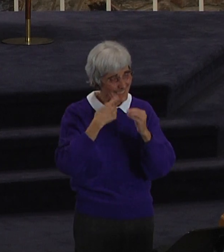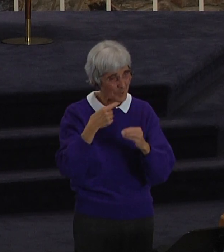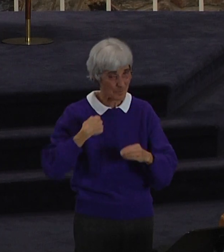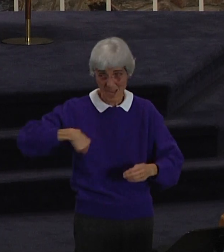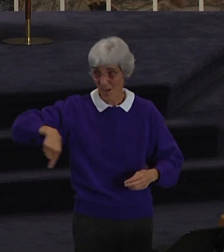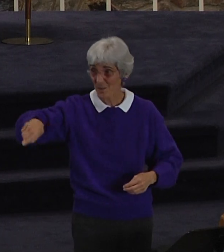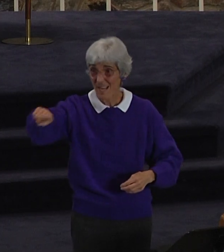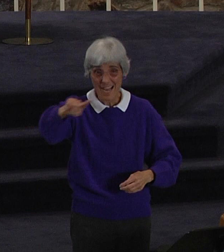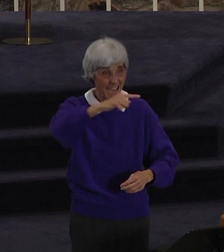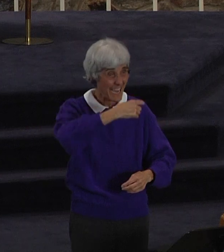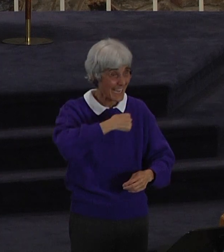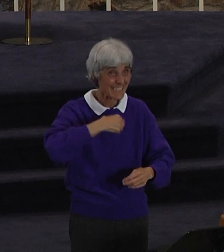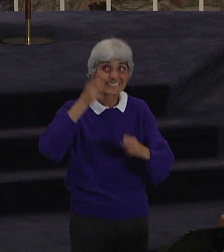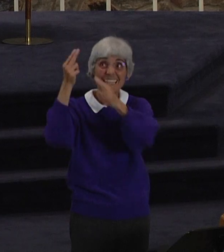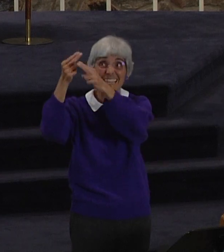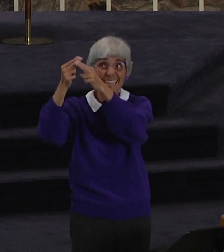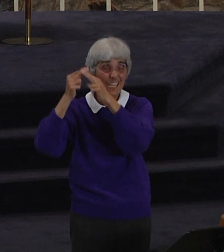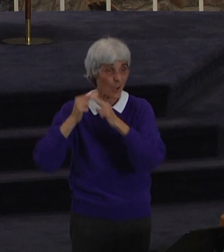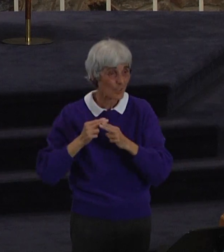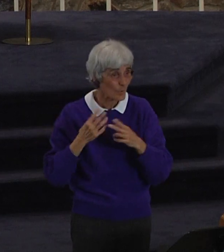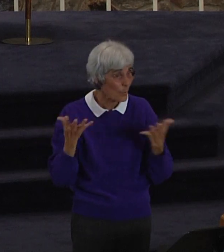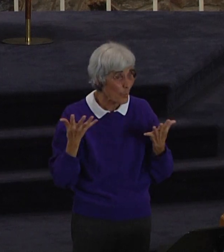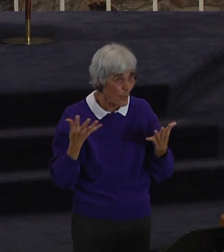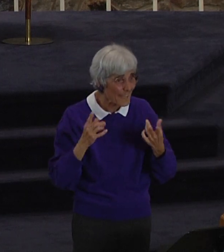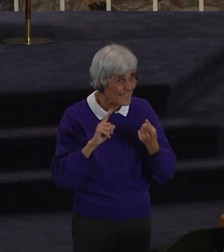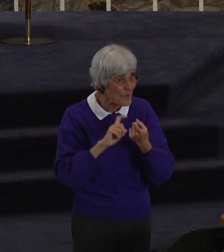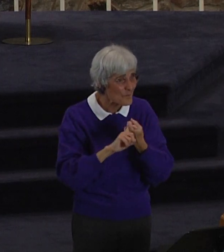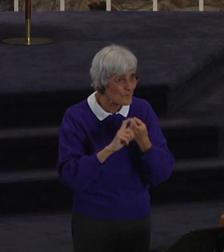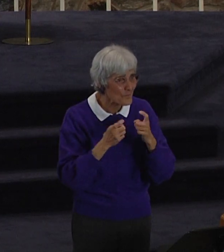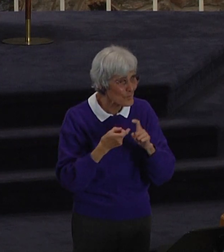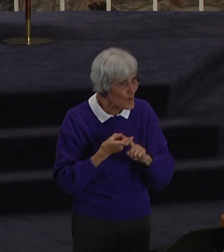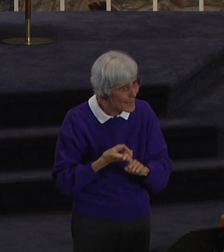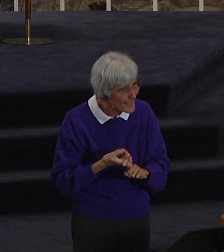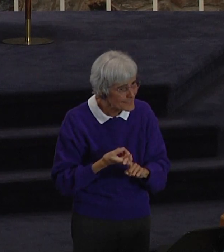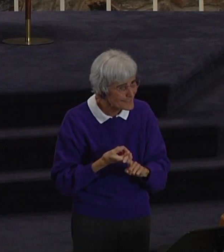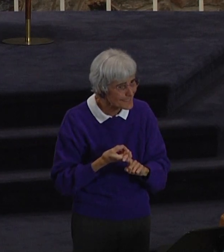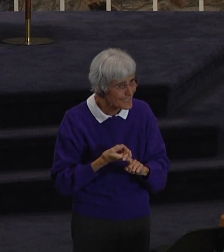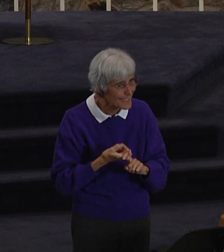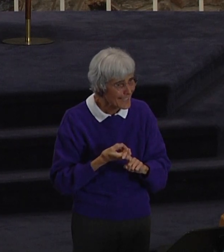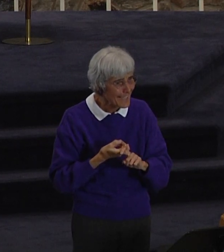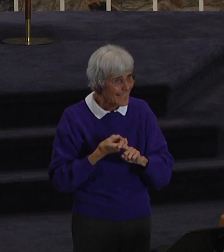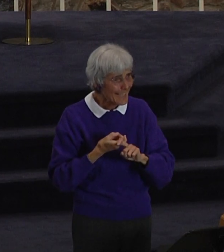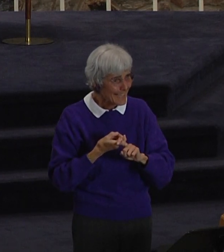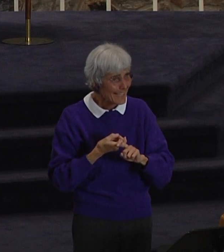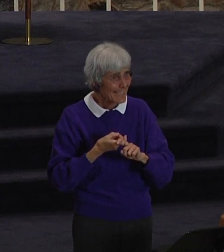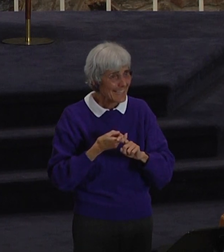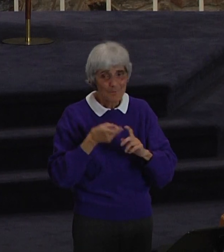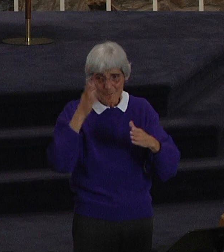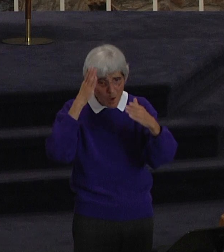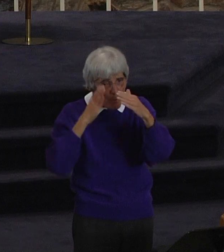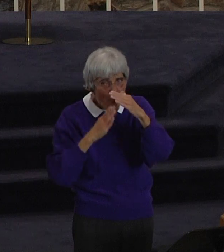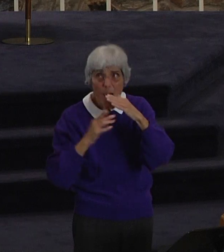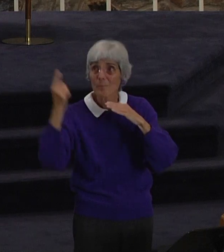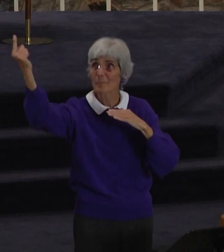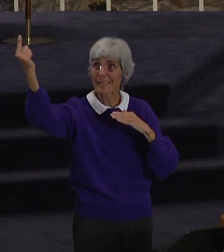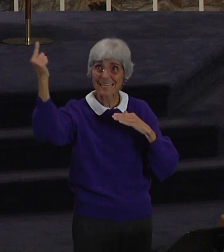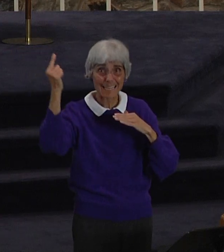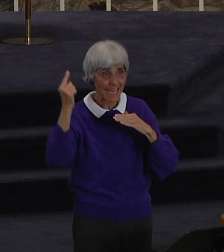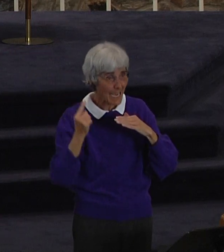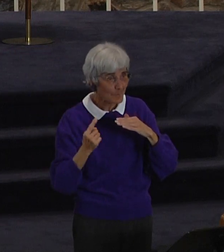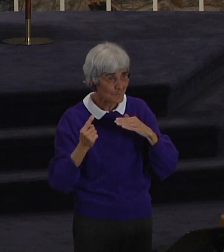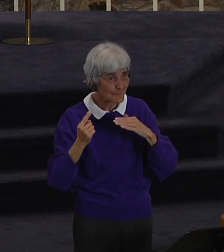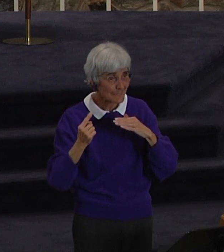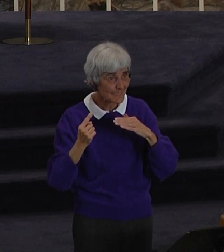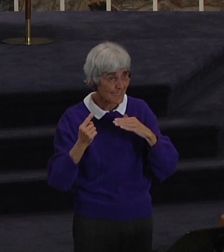he calls us his friends. In his humility and his empathy for us, he goes to